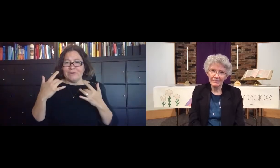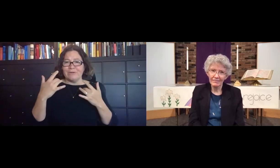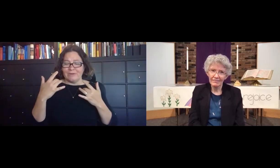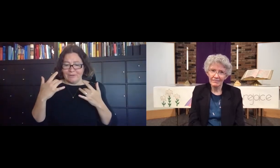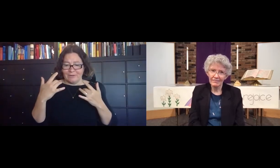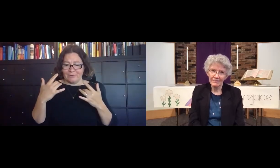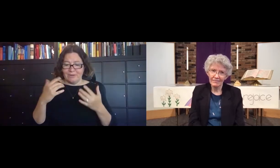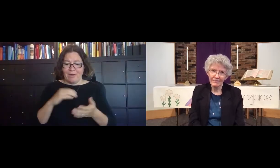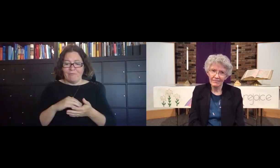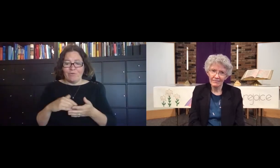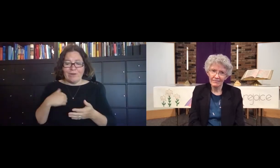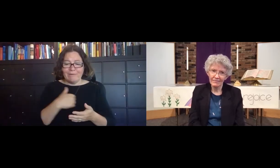God, have mercy upon us.